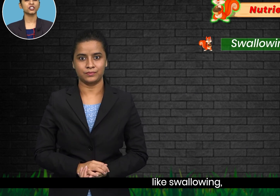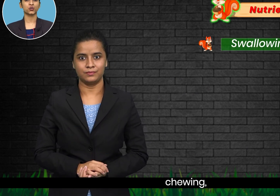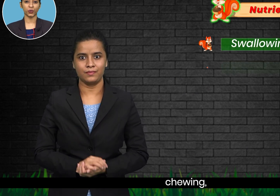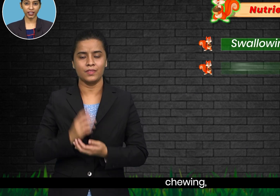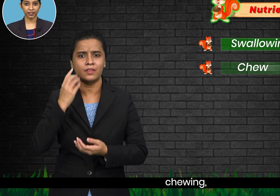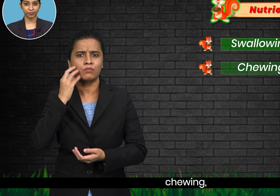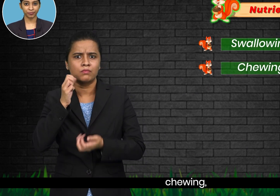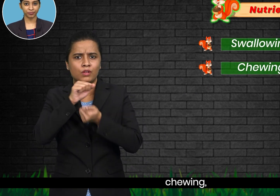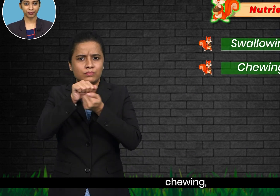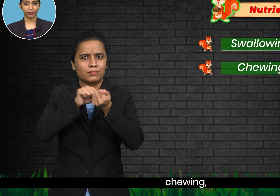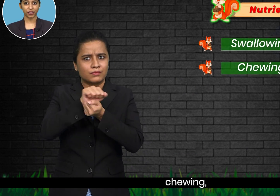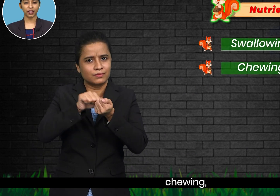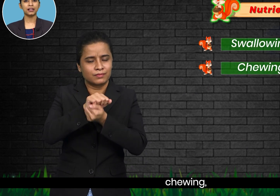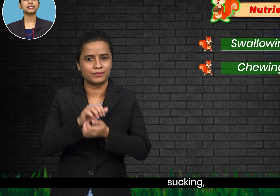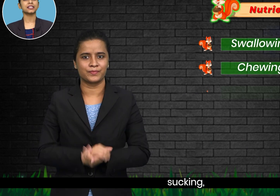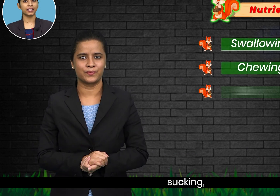chewing,